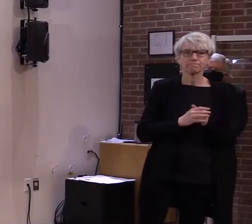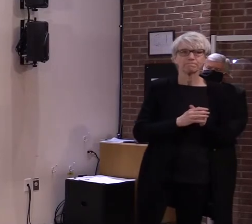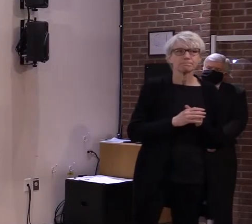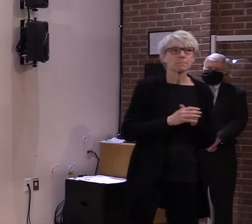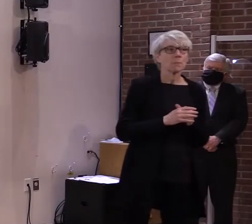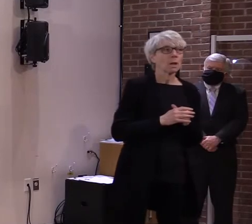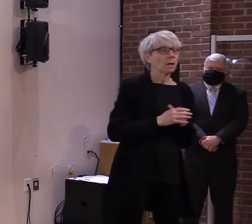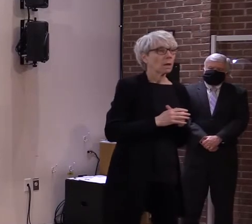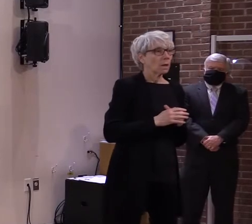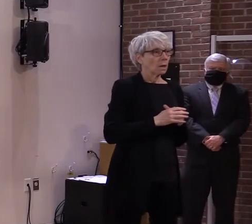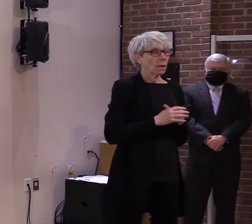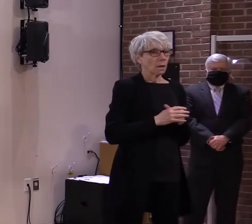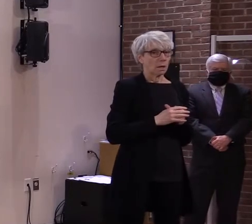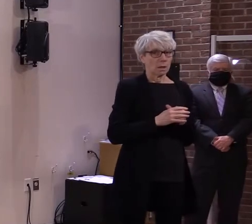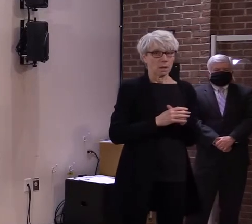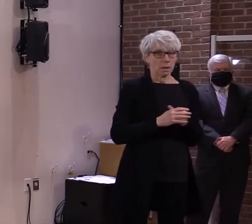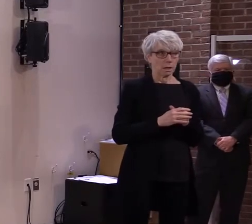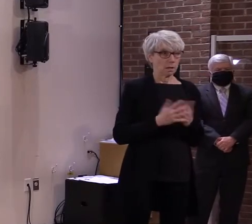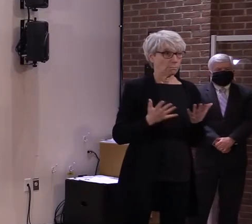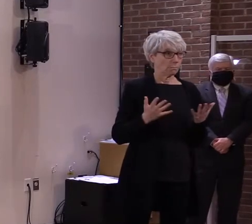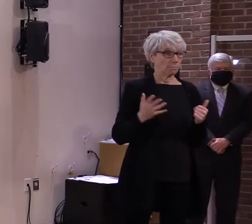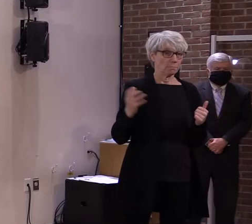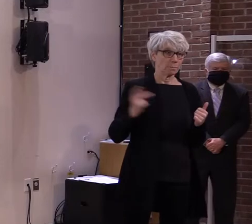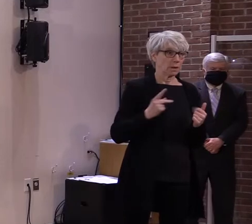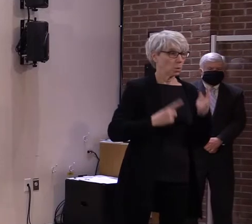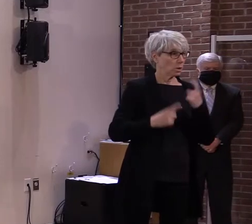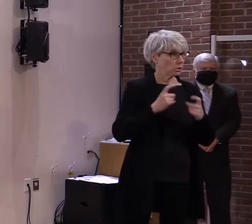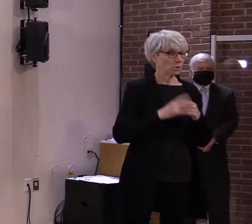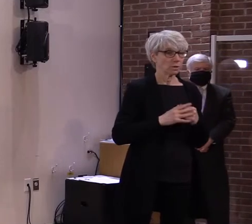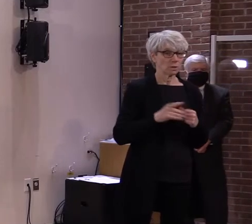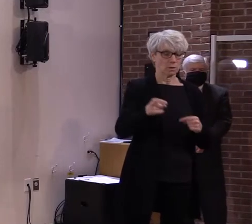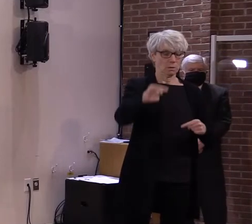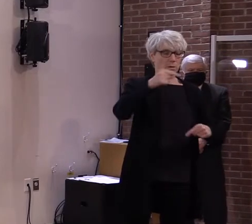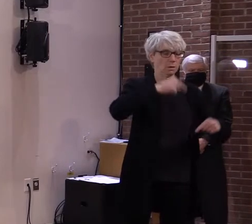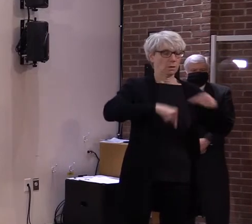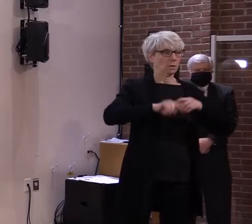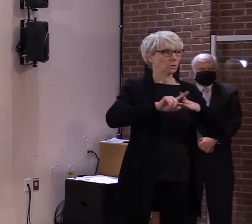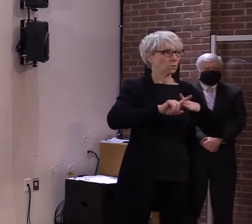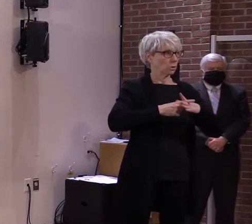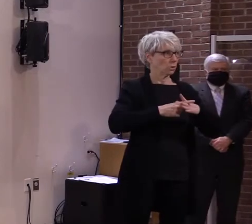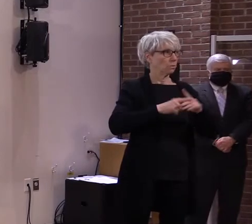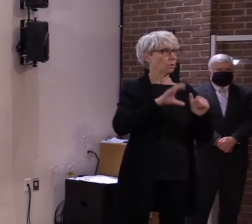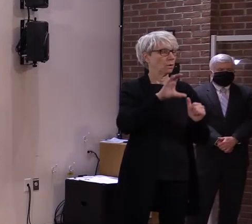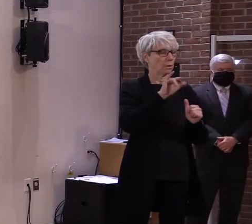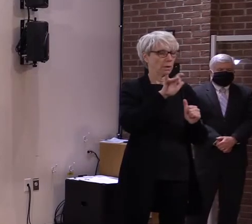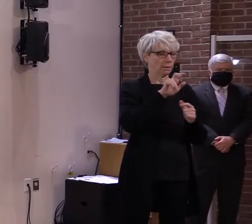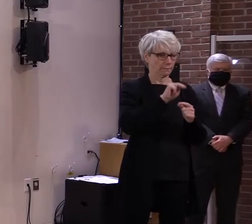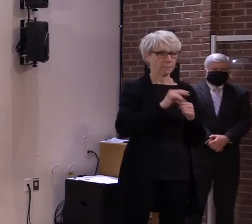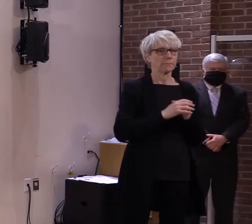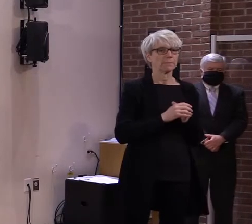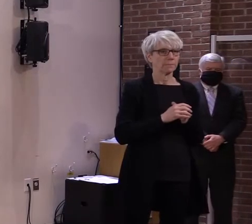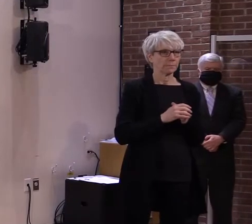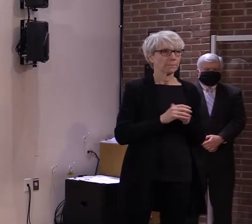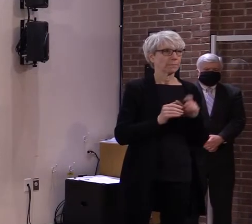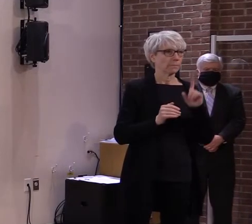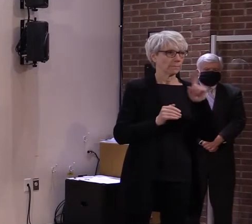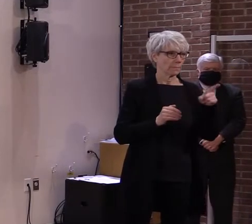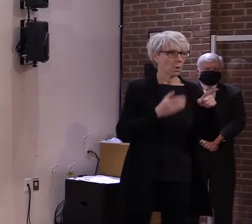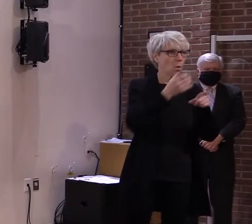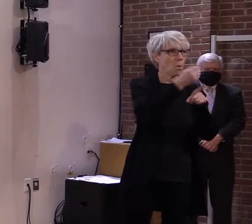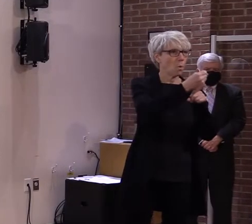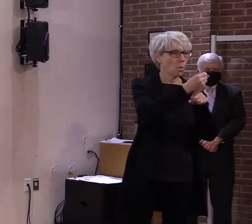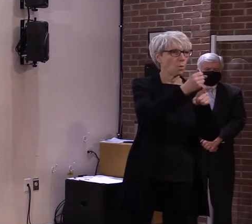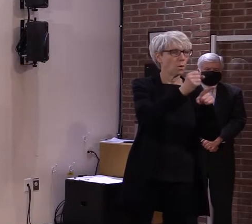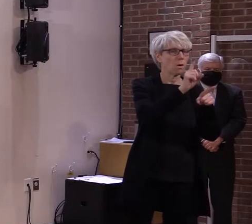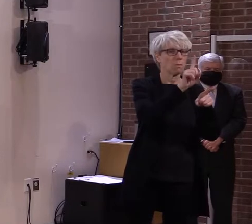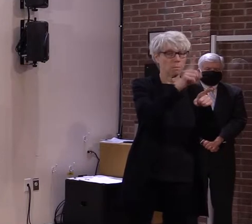that, back to questions. Yes, so I'll just circle back on the folks that had questions for the governor, but